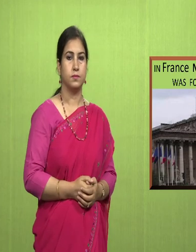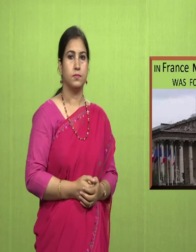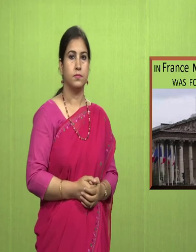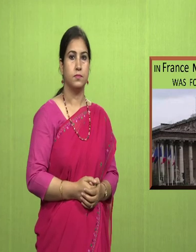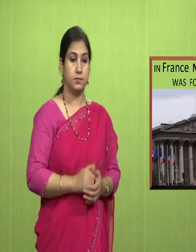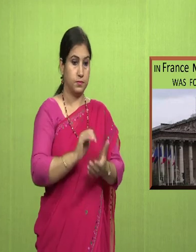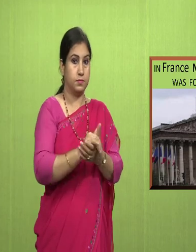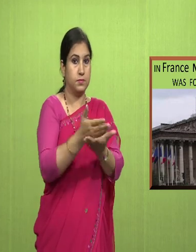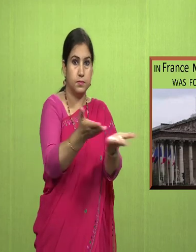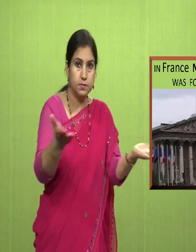Dear learners,